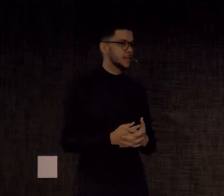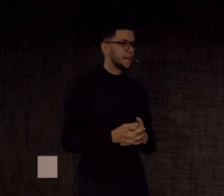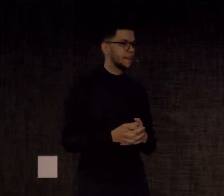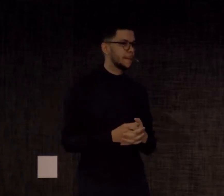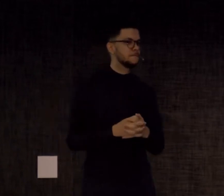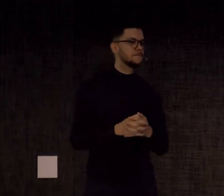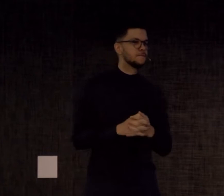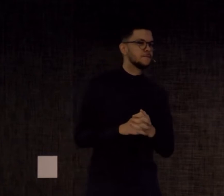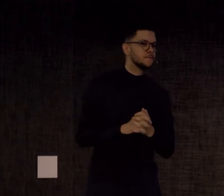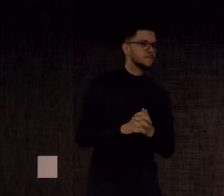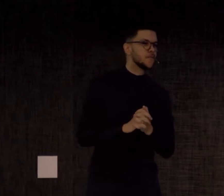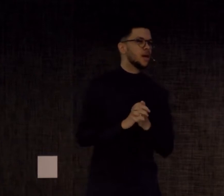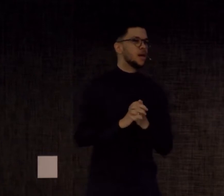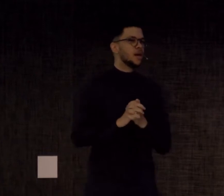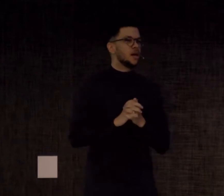citizens.